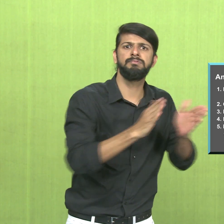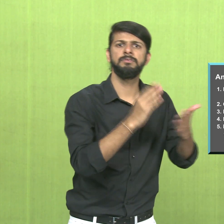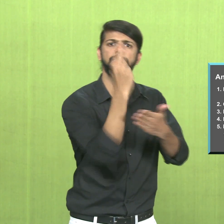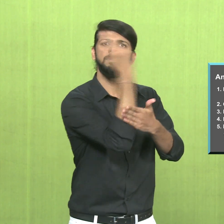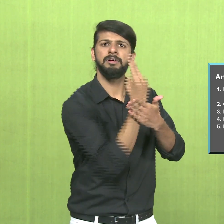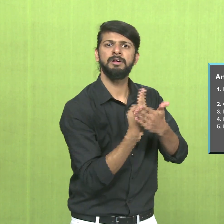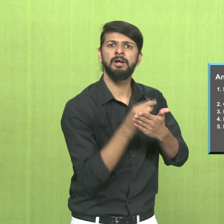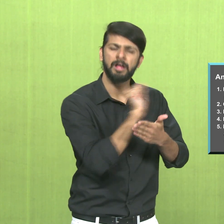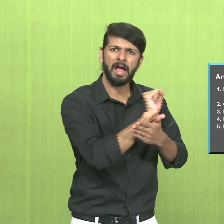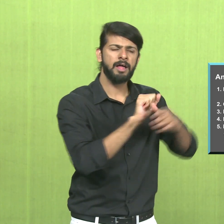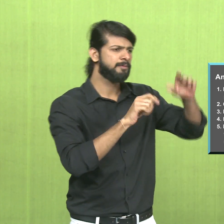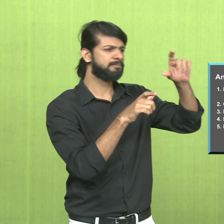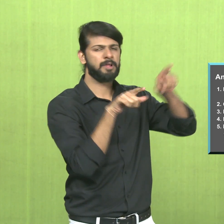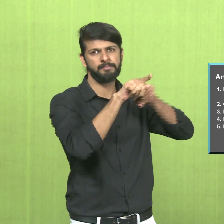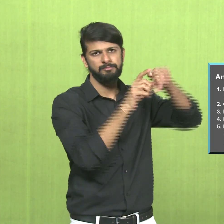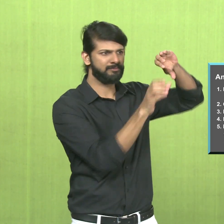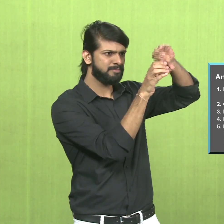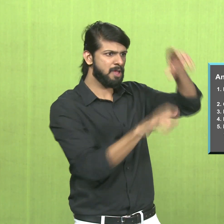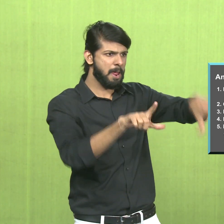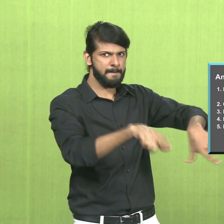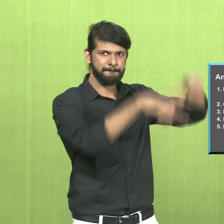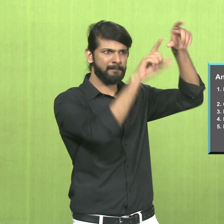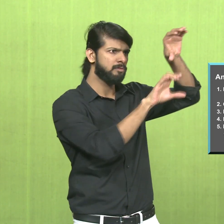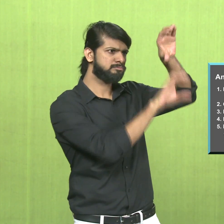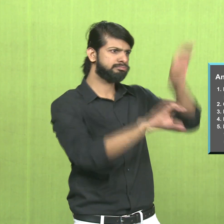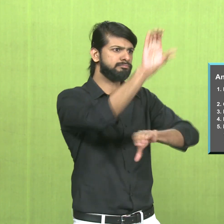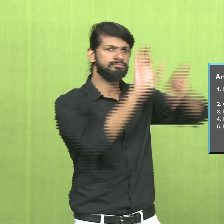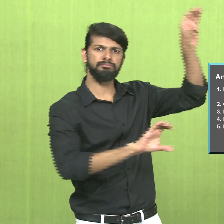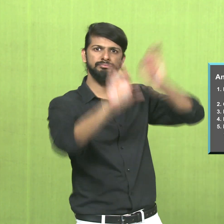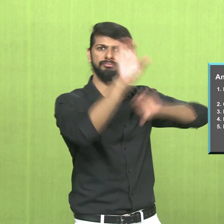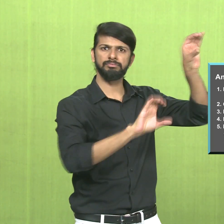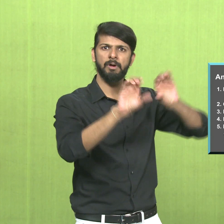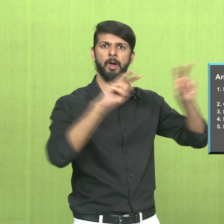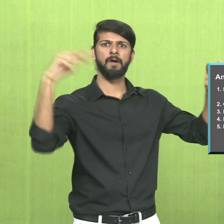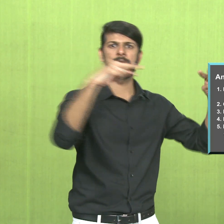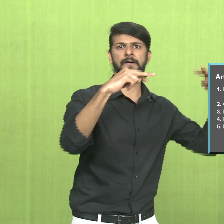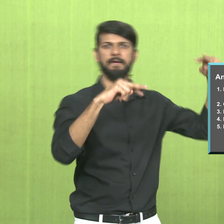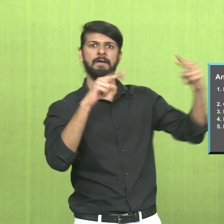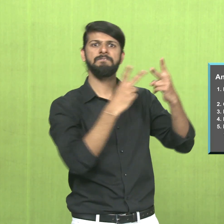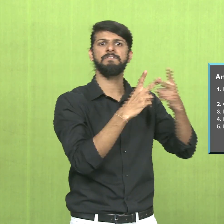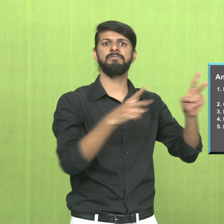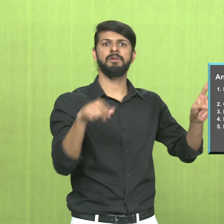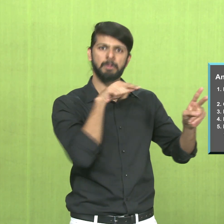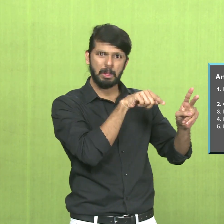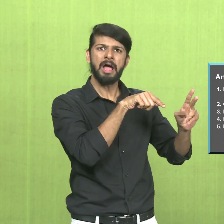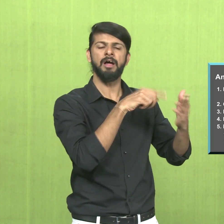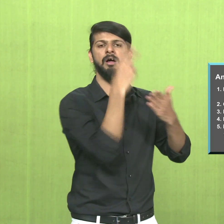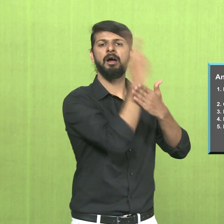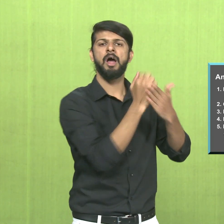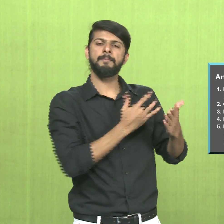Pablo Picasso's speciality was his cubist works, that was characteristic of his work where he